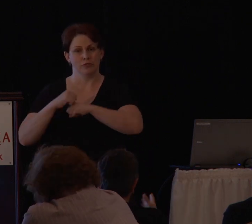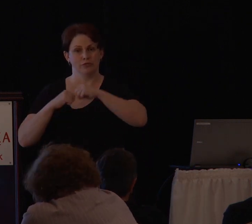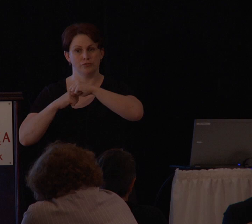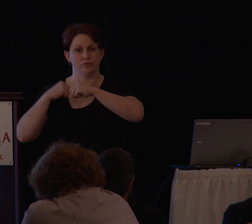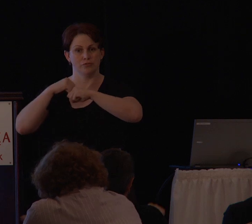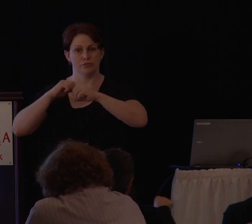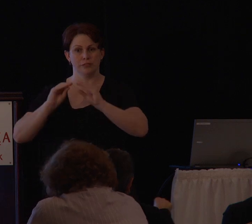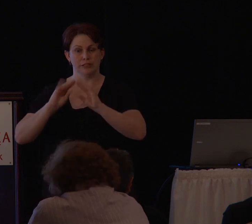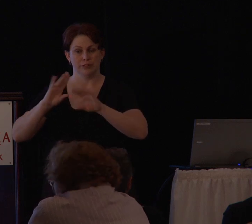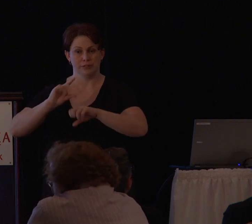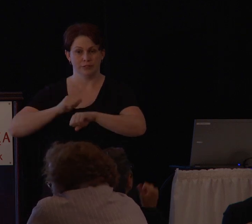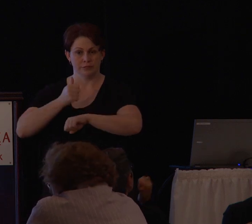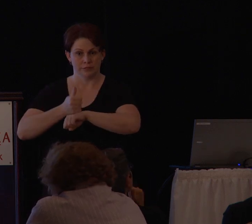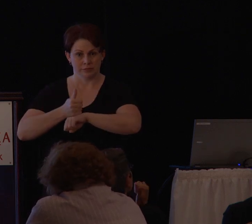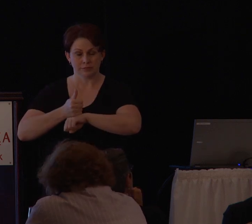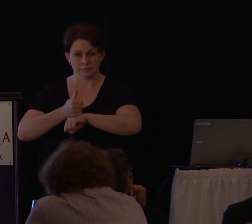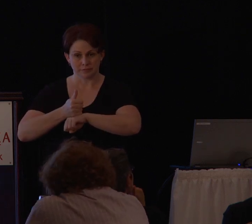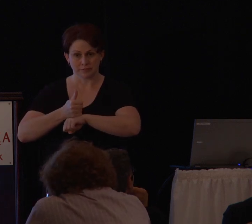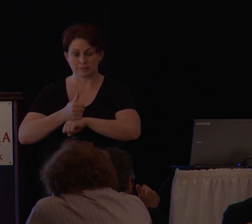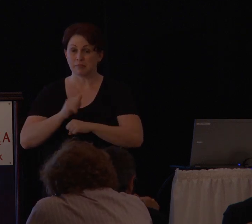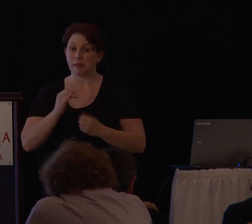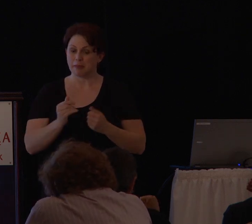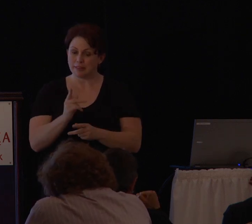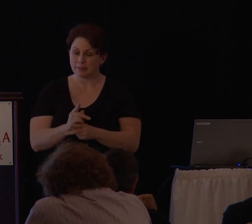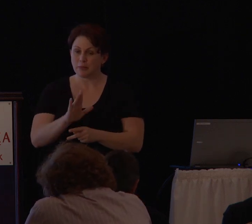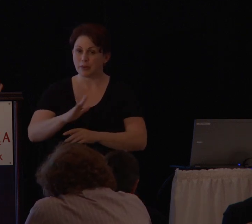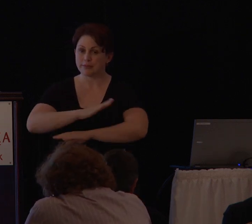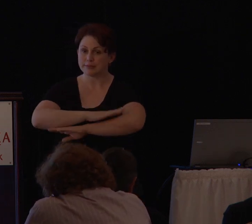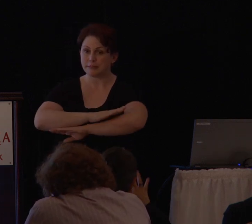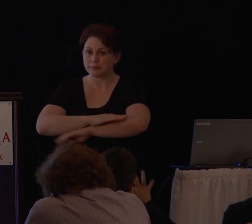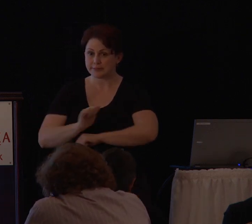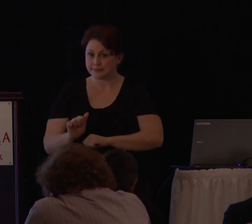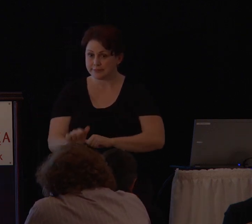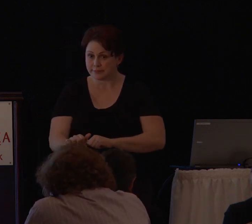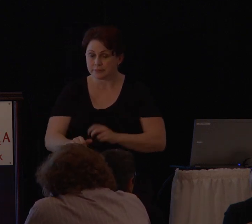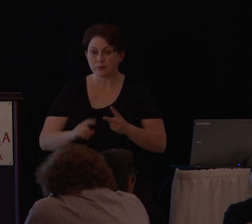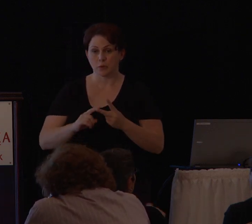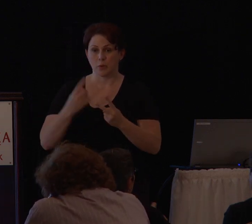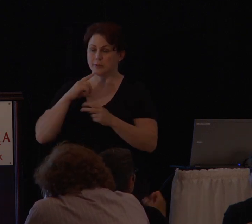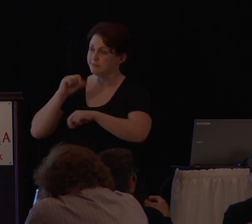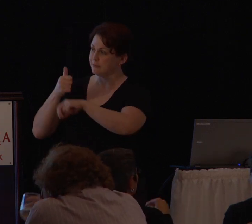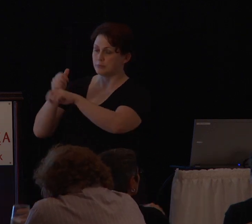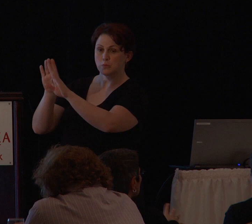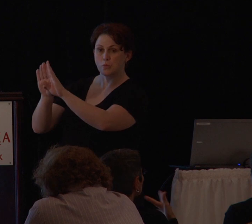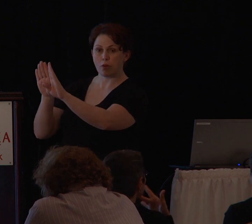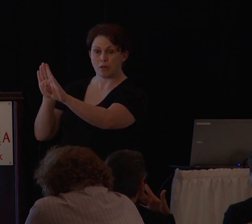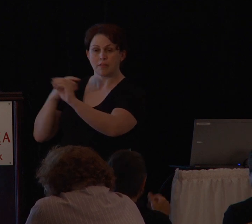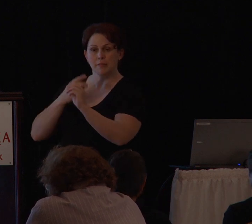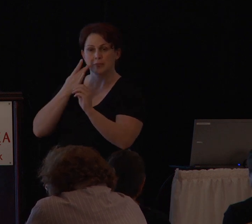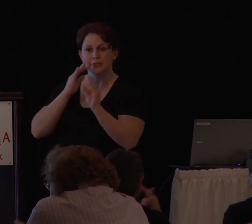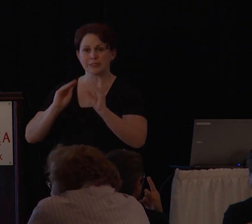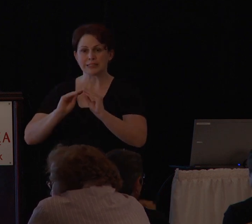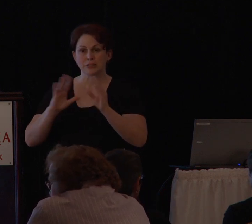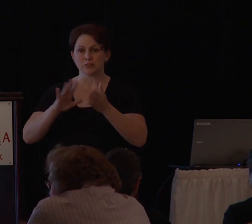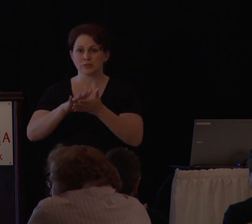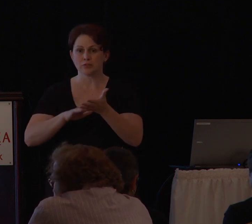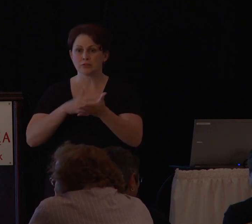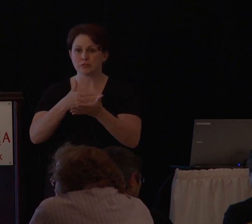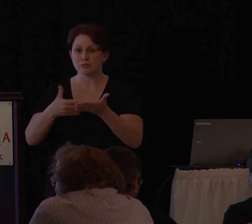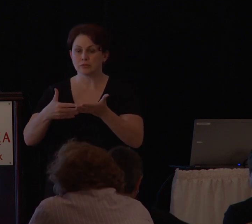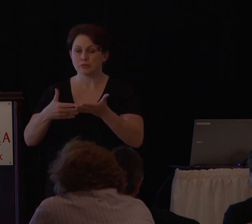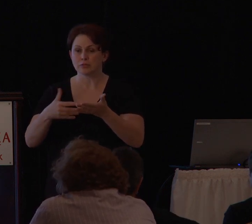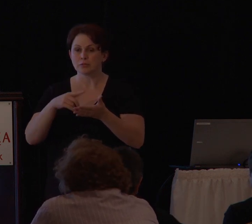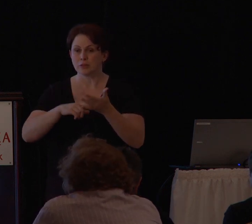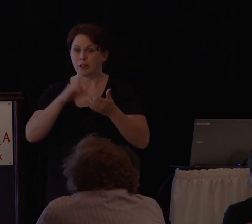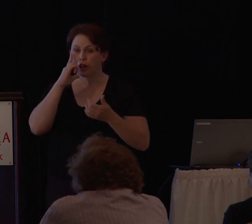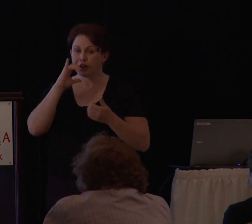have either on their own desk or like placed on the wall, like an outline of the routine for